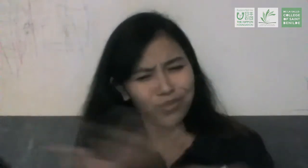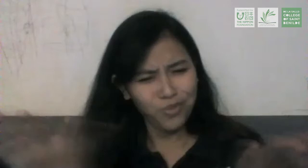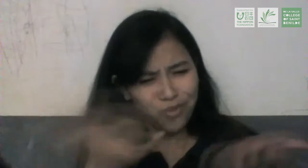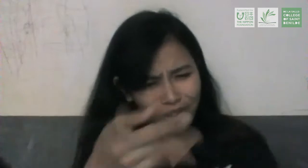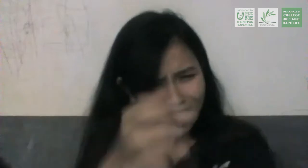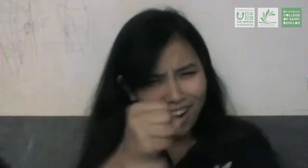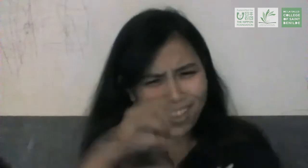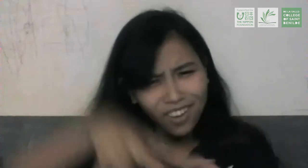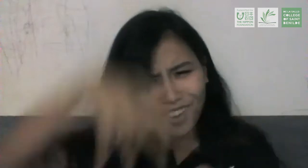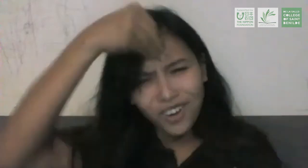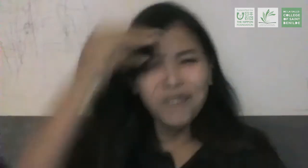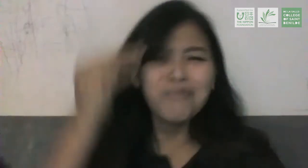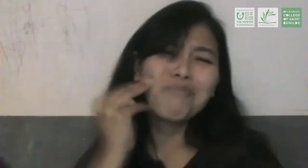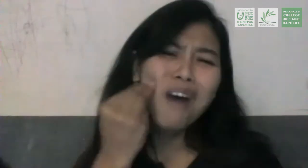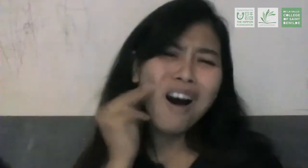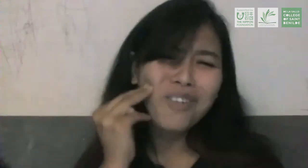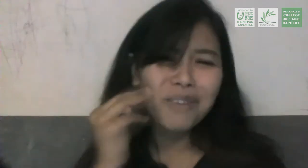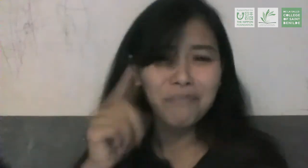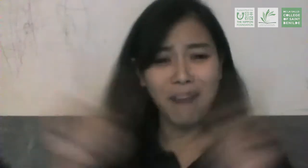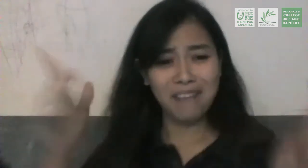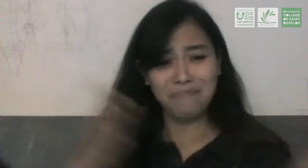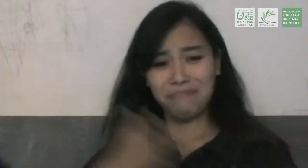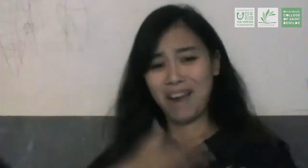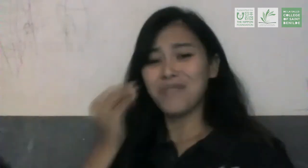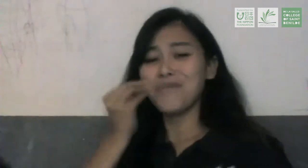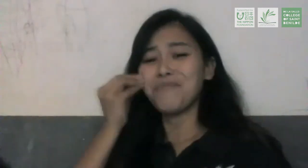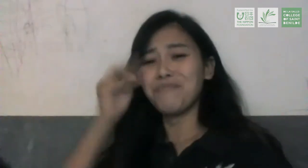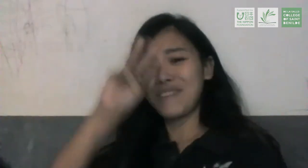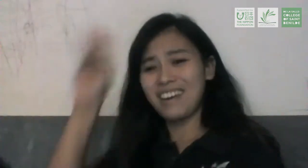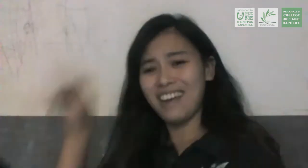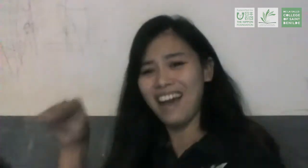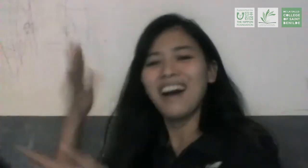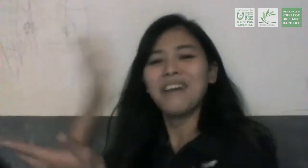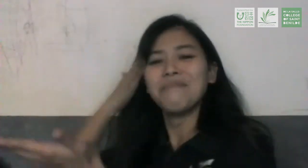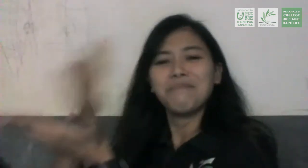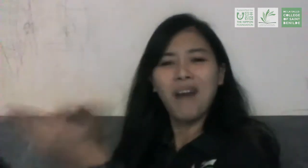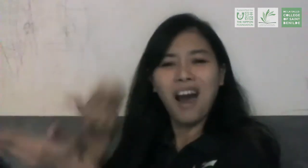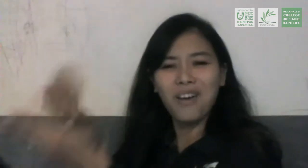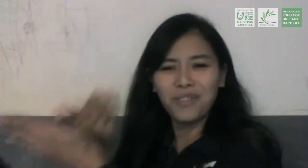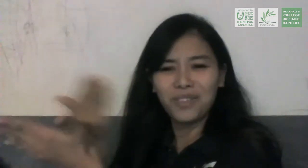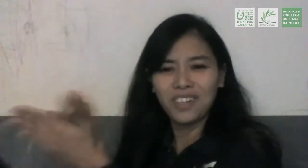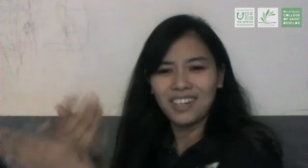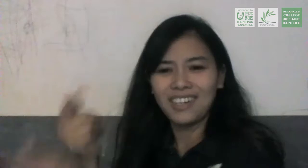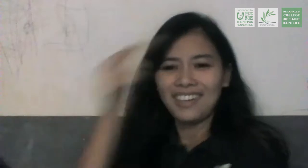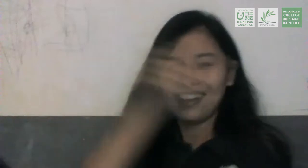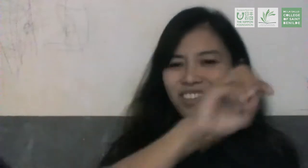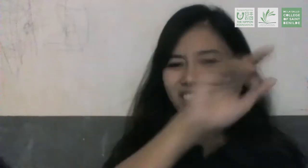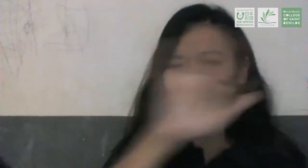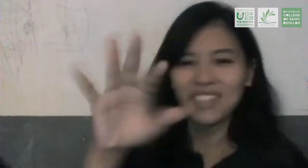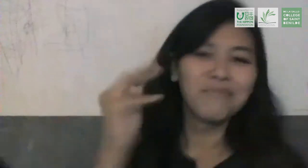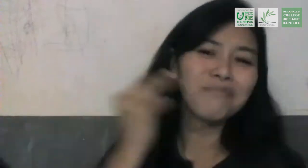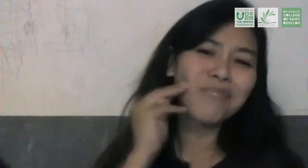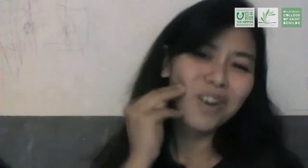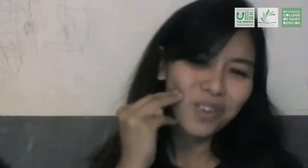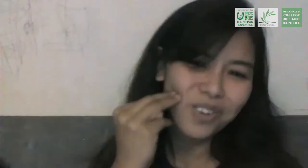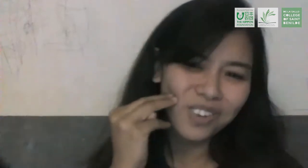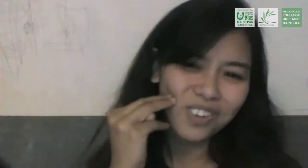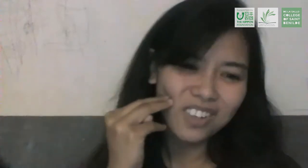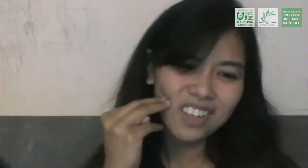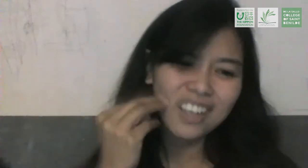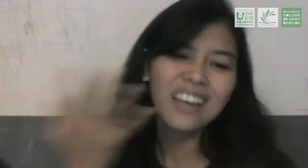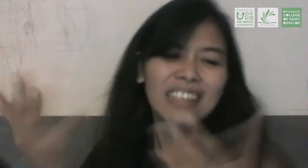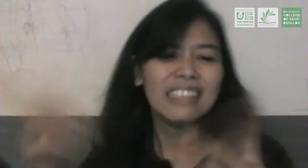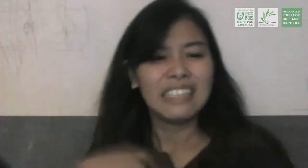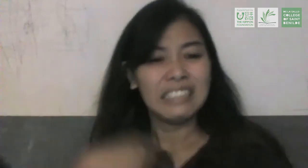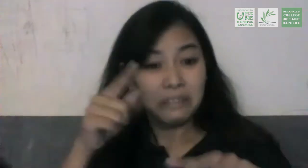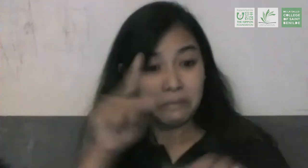fruit on the cheek, on the cheek, mango. So I'm just curious about what they use in